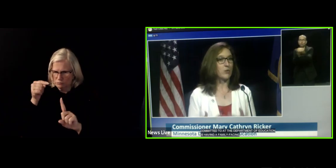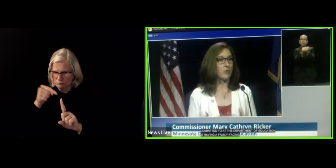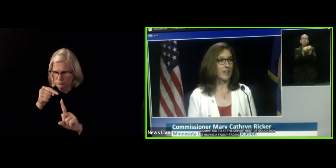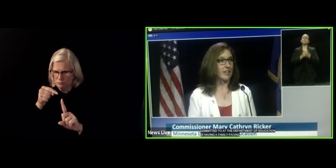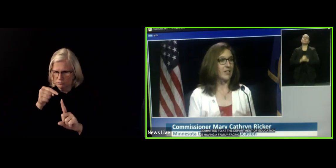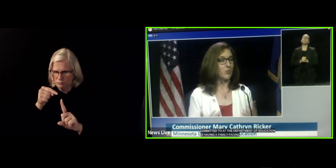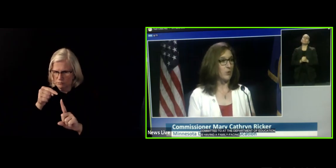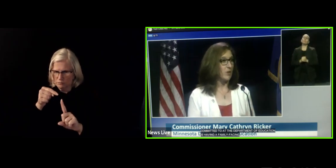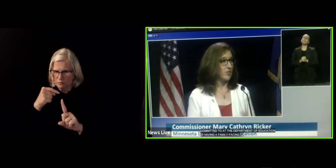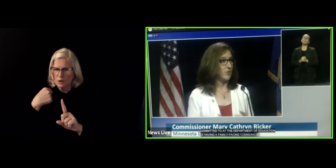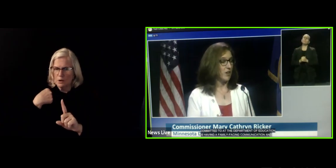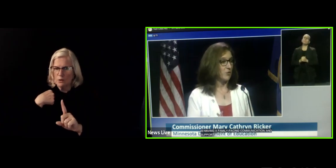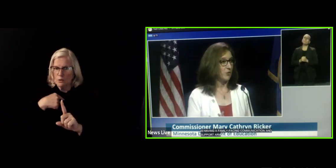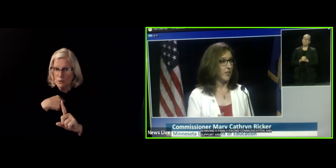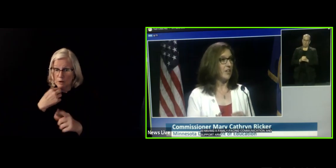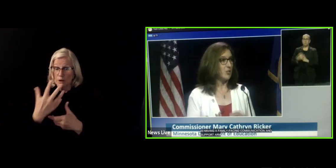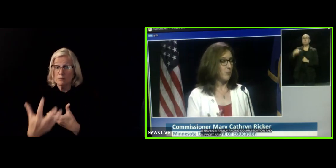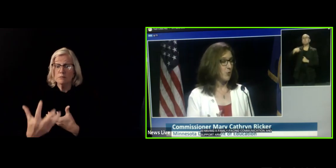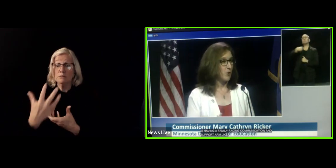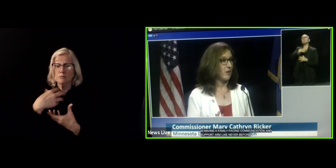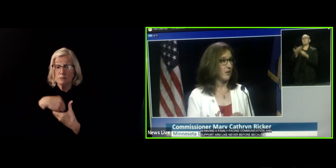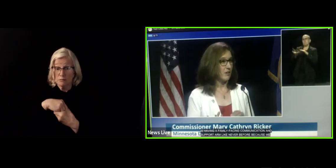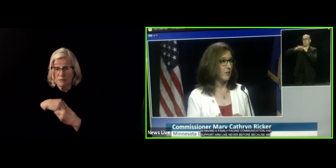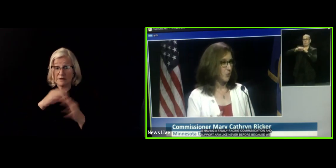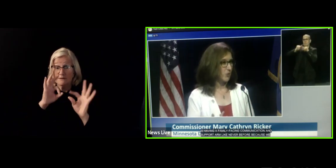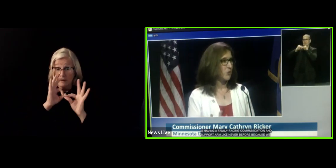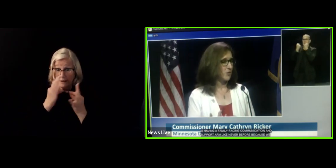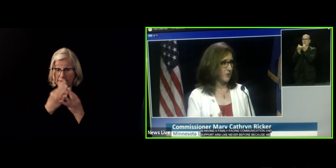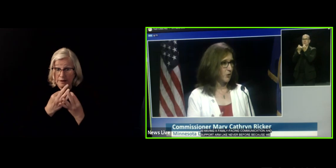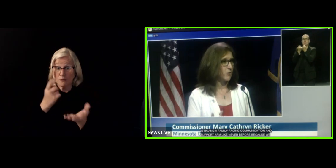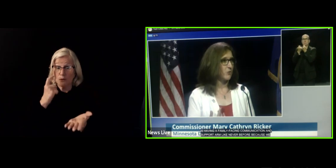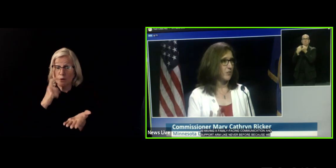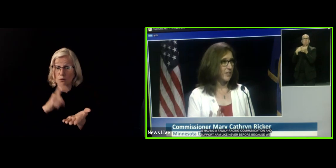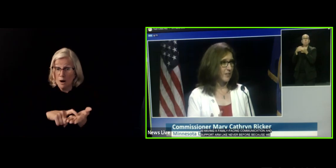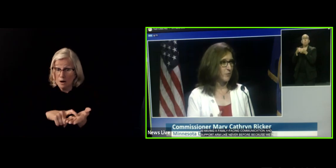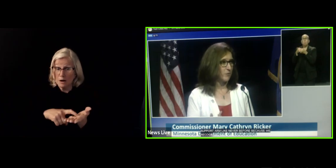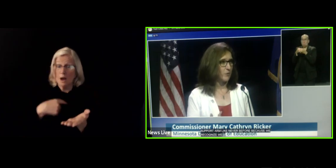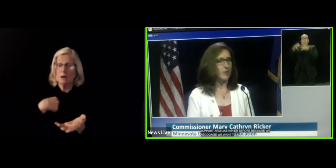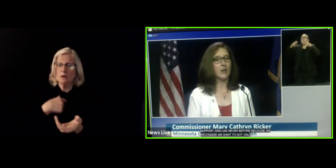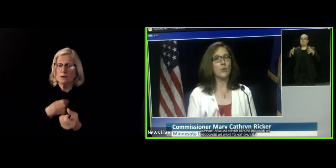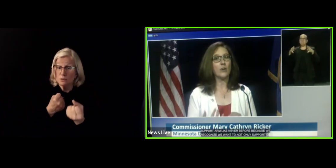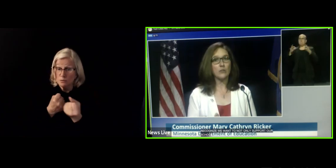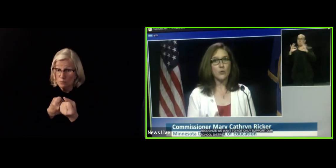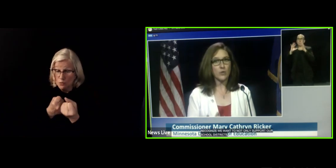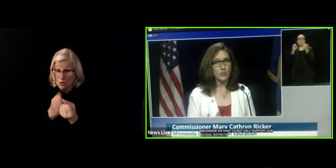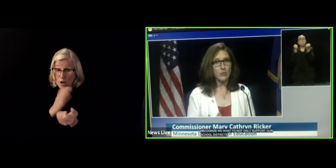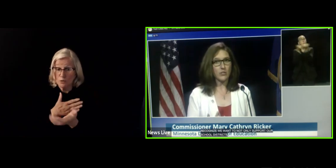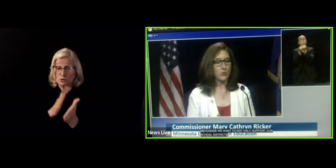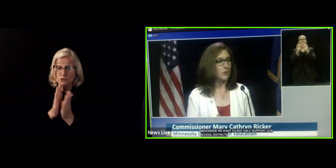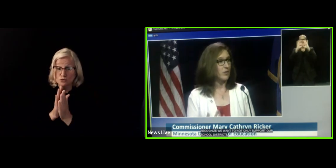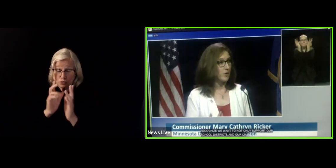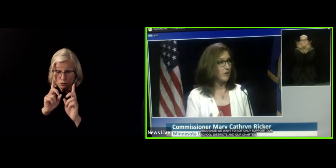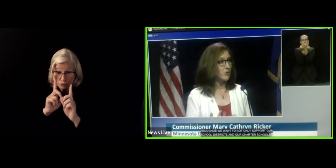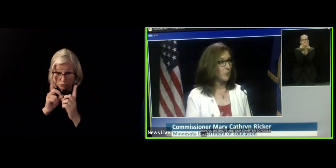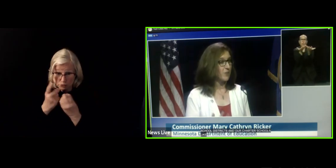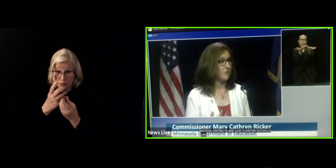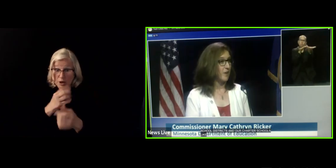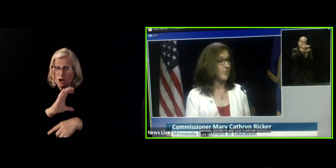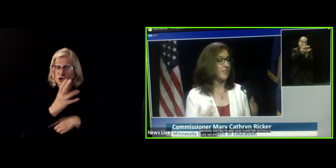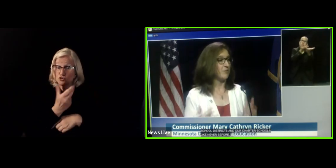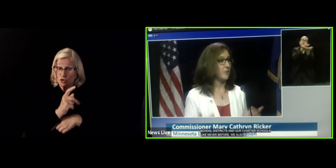we recognize we want to not only support our school districts and our charter schools like never before, we also want to make sure that we are